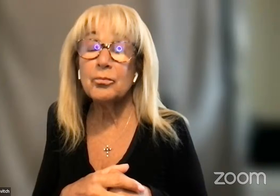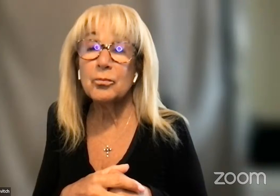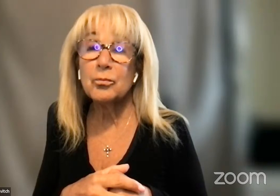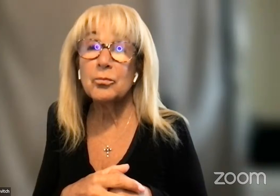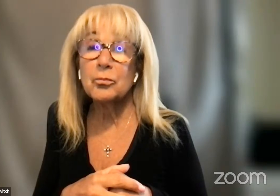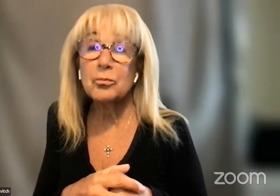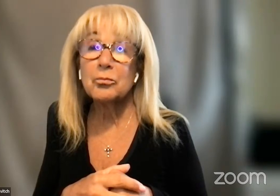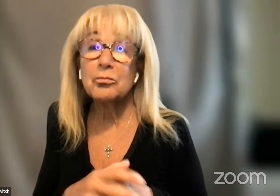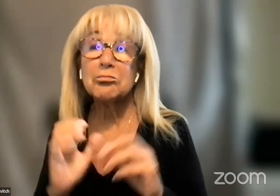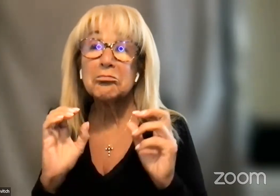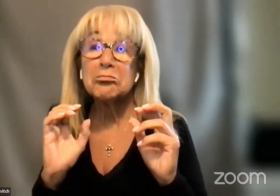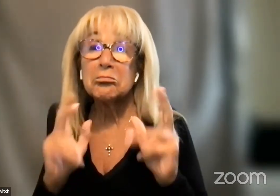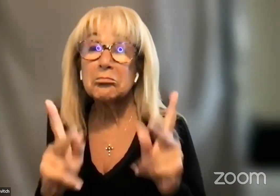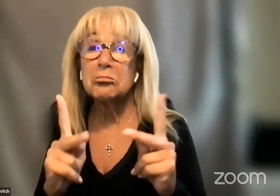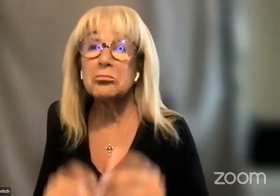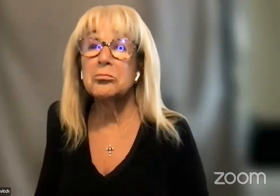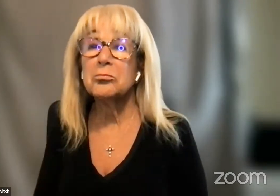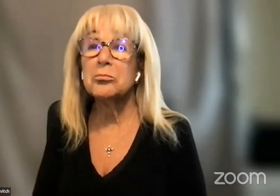Okay.